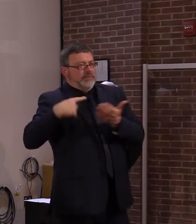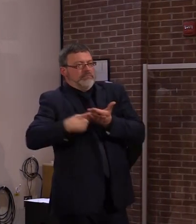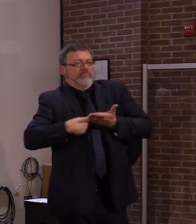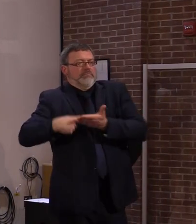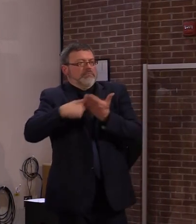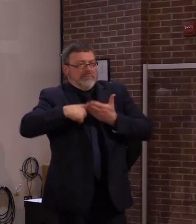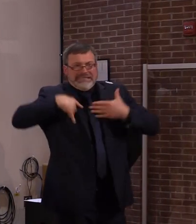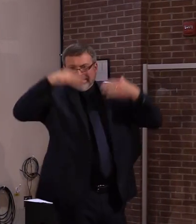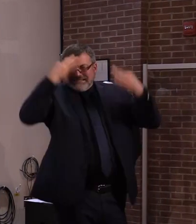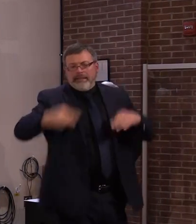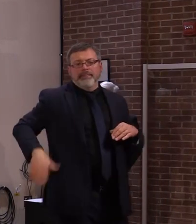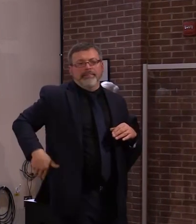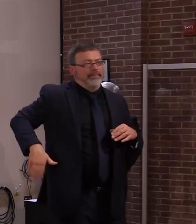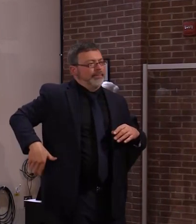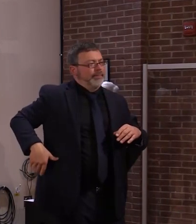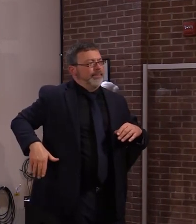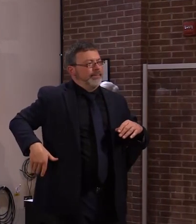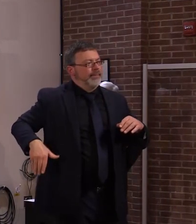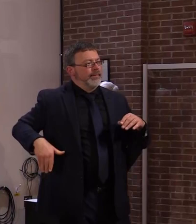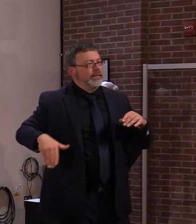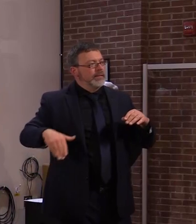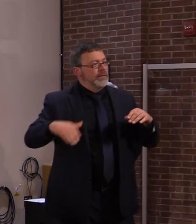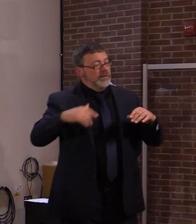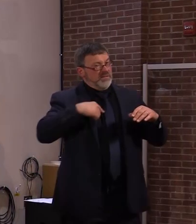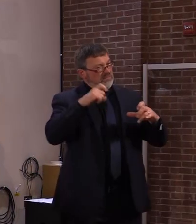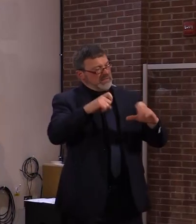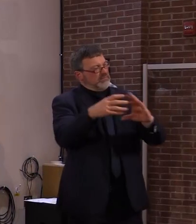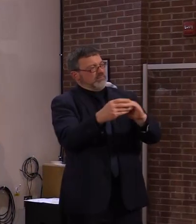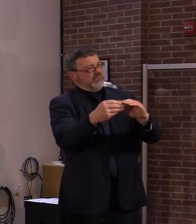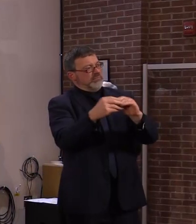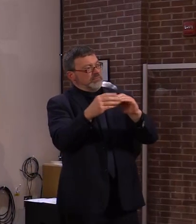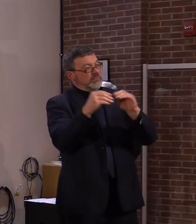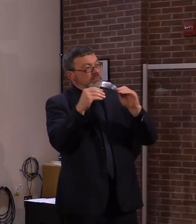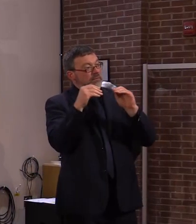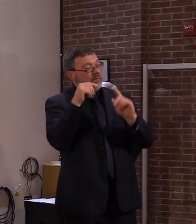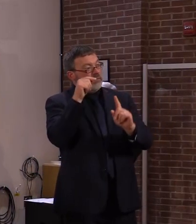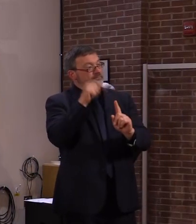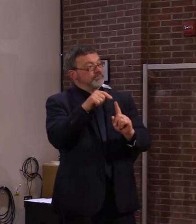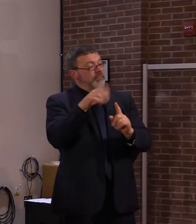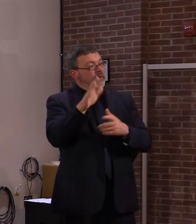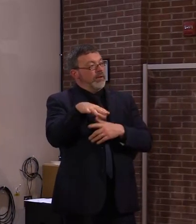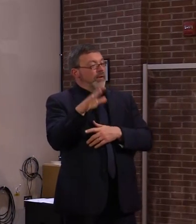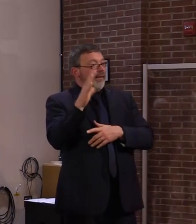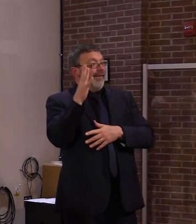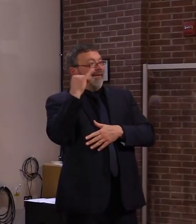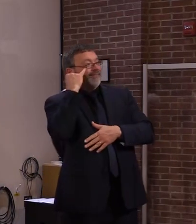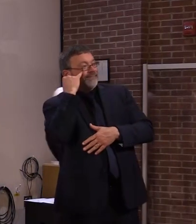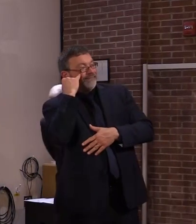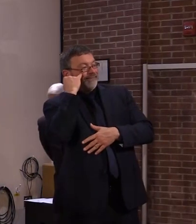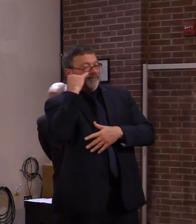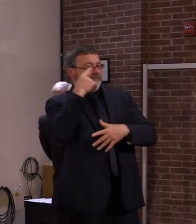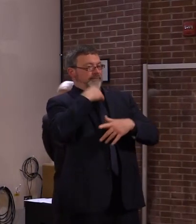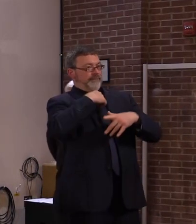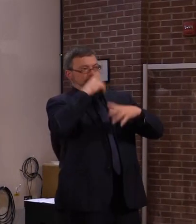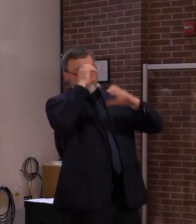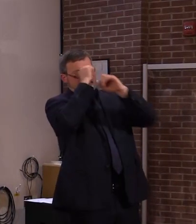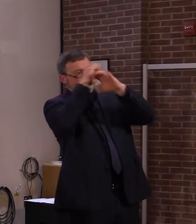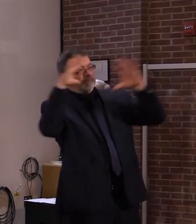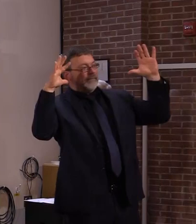tell you that that's going to be, if I can read the tea leaves, the national